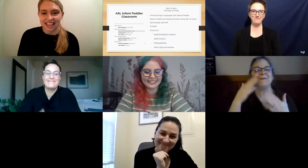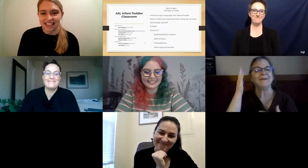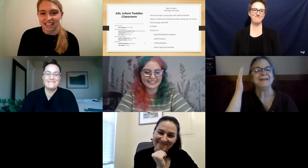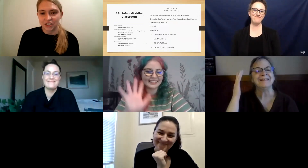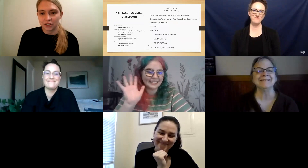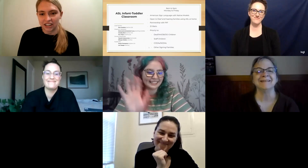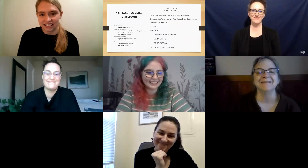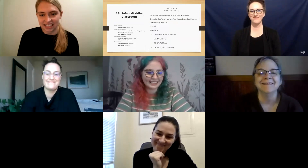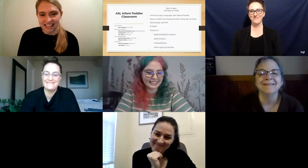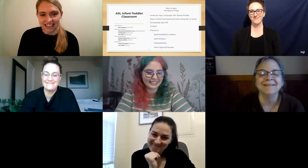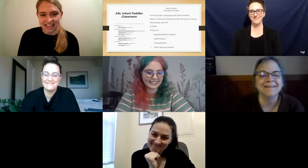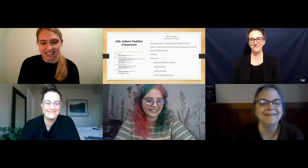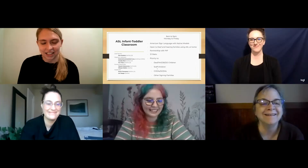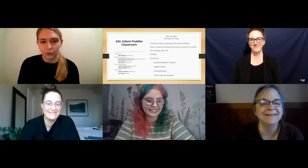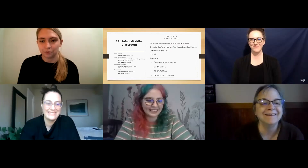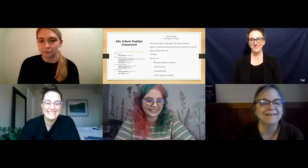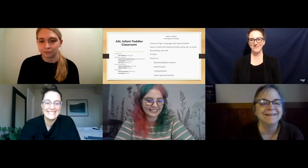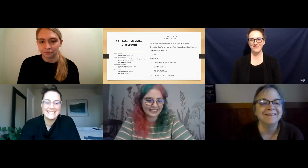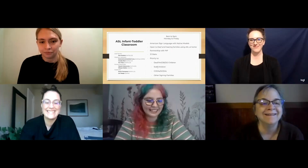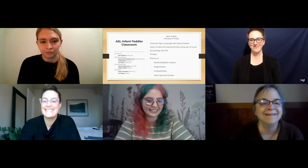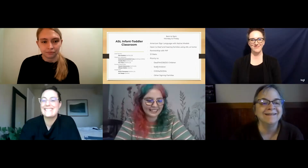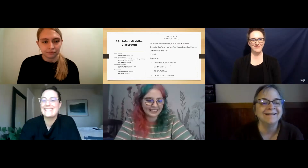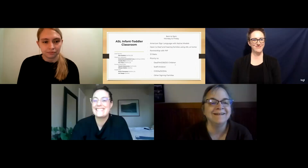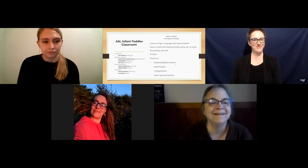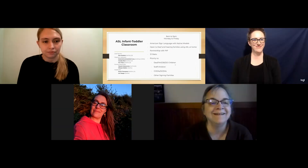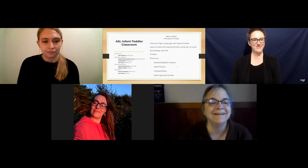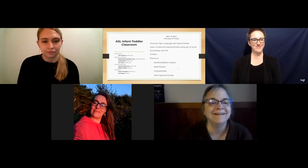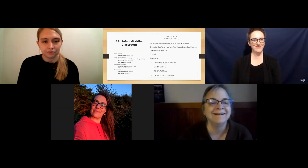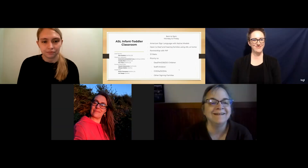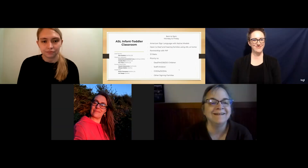Anna's saying thank you. Karen is saying thank you.